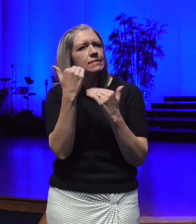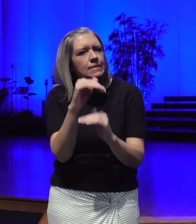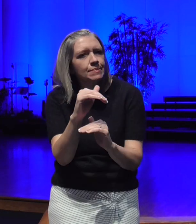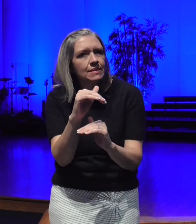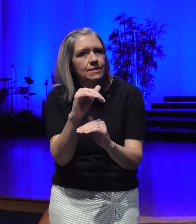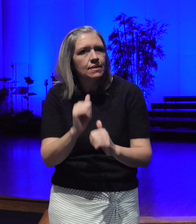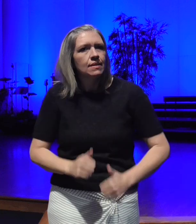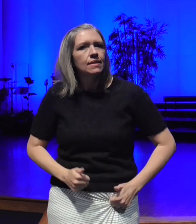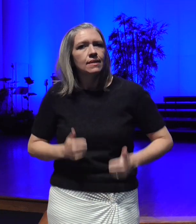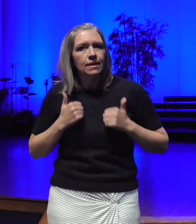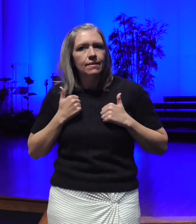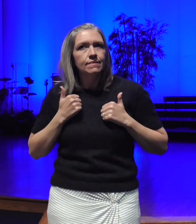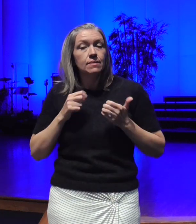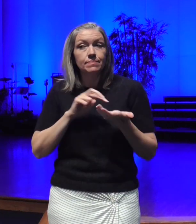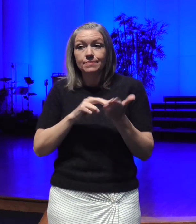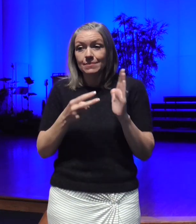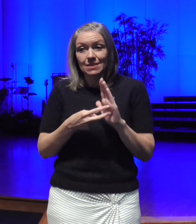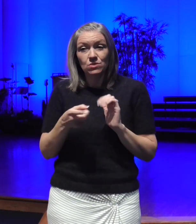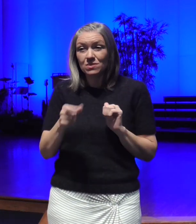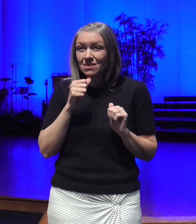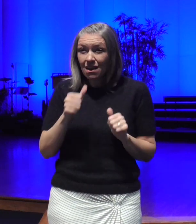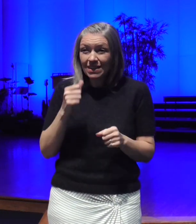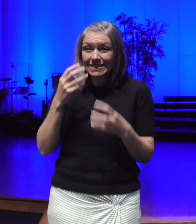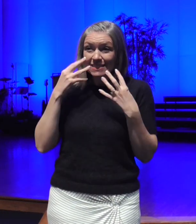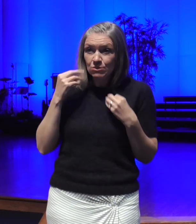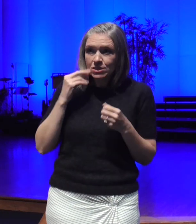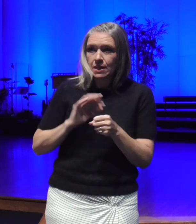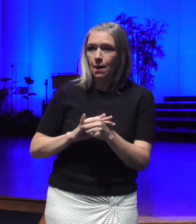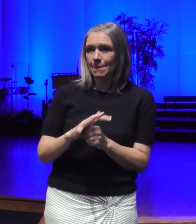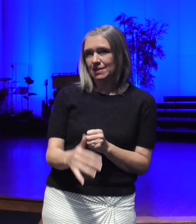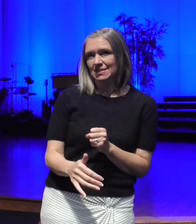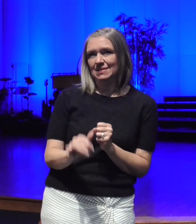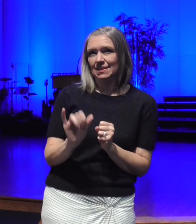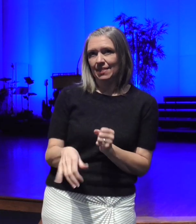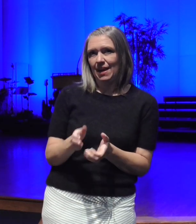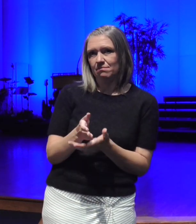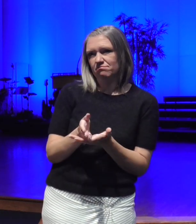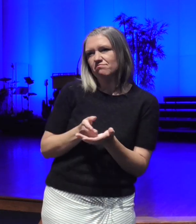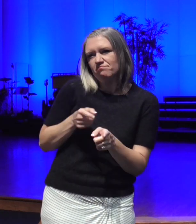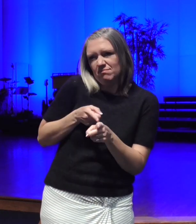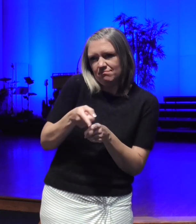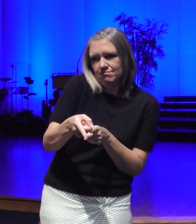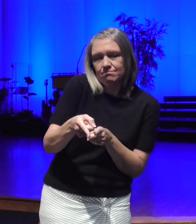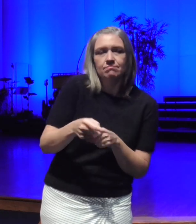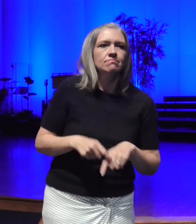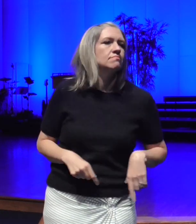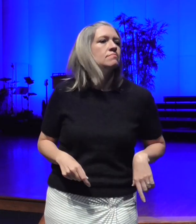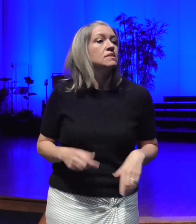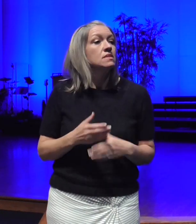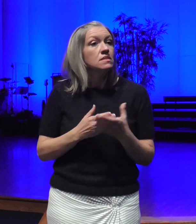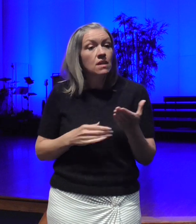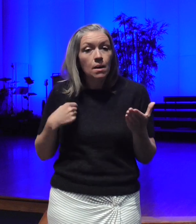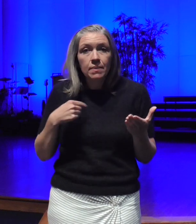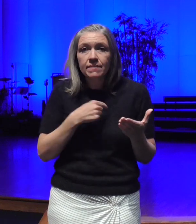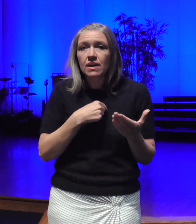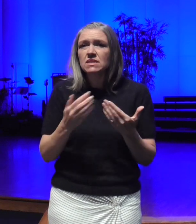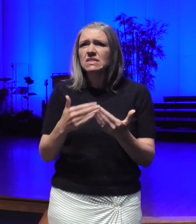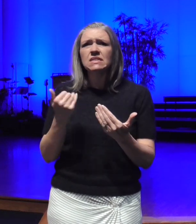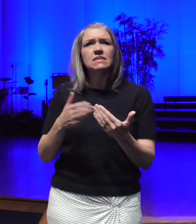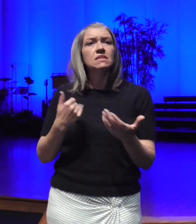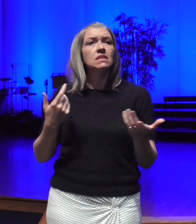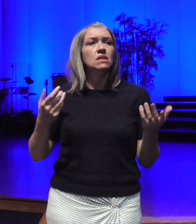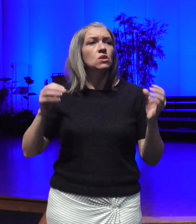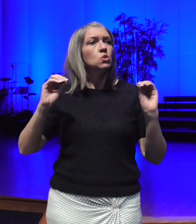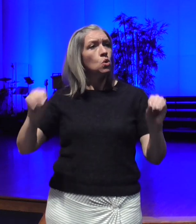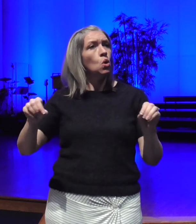life, that means that you're not experiencing abundance in that area. And some of us easily and effortlessly